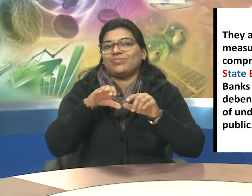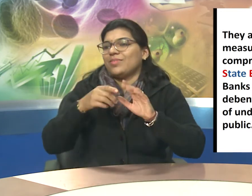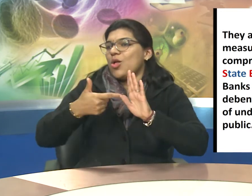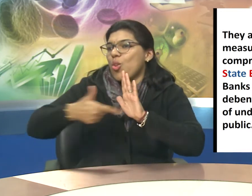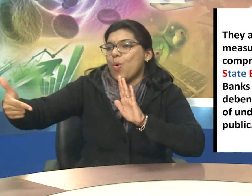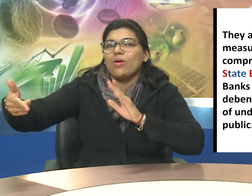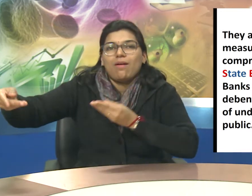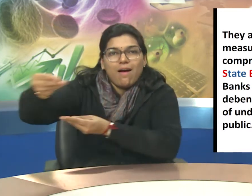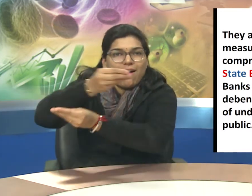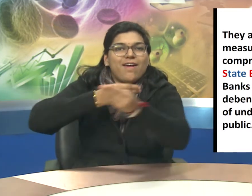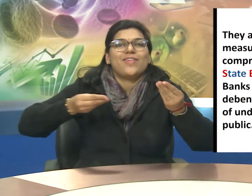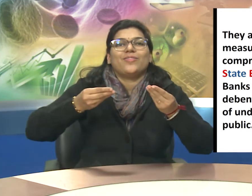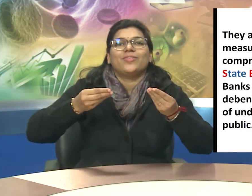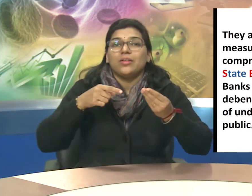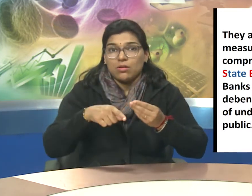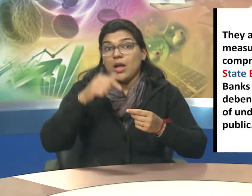They supervise the